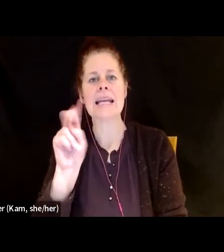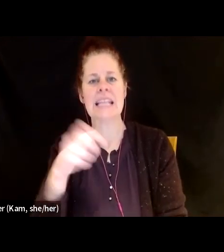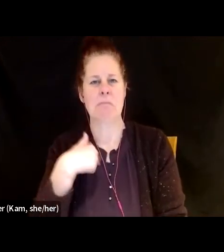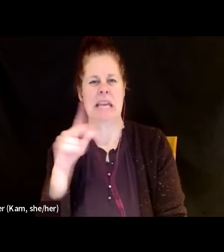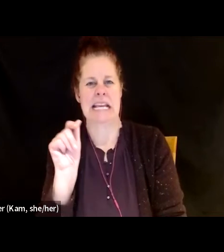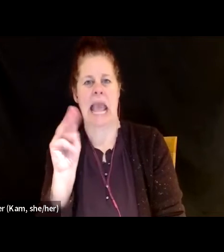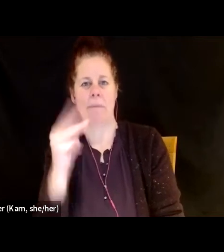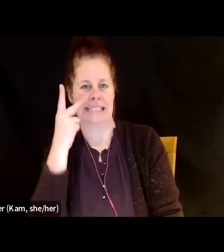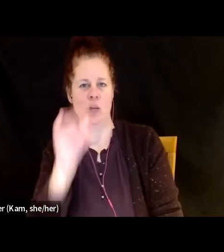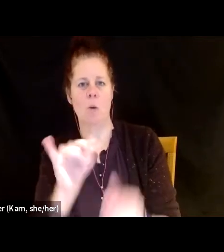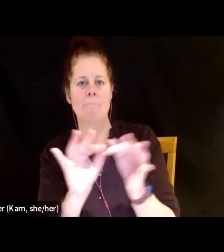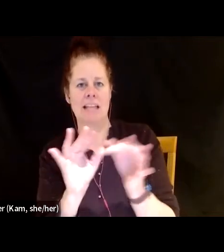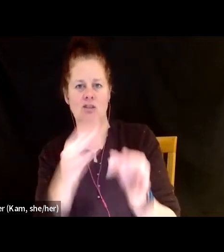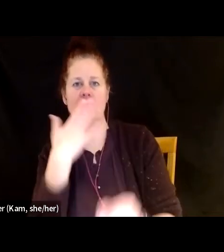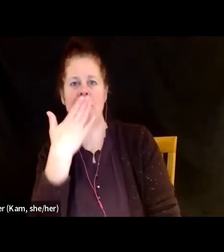I'm just going to watch that number drop.